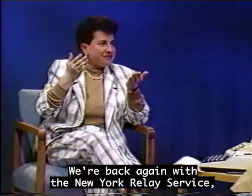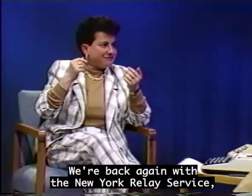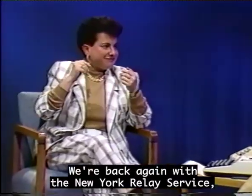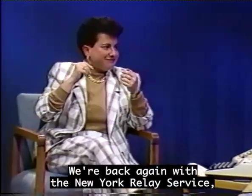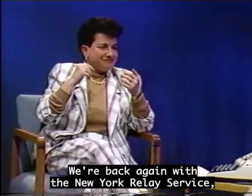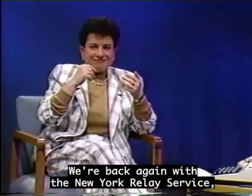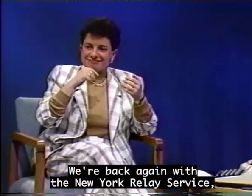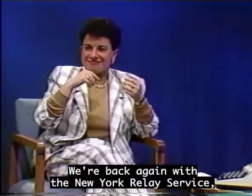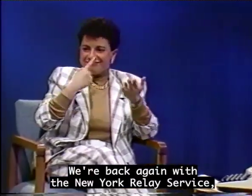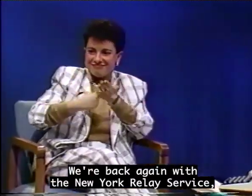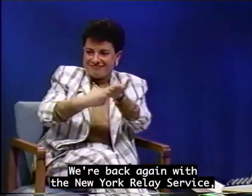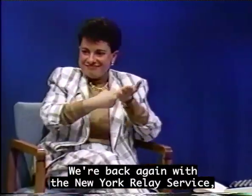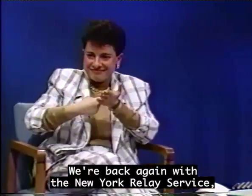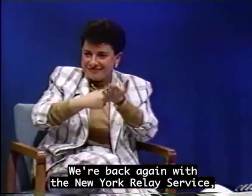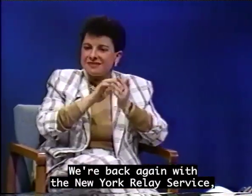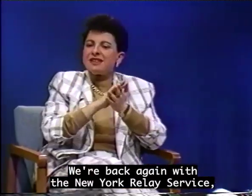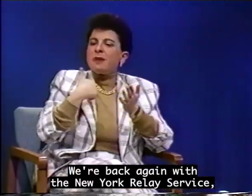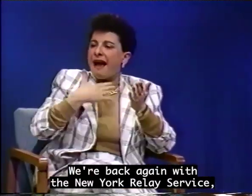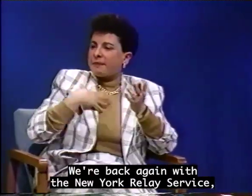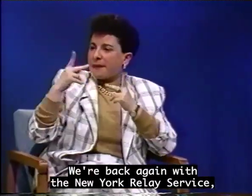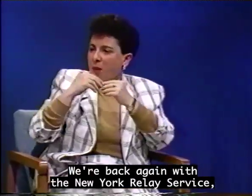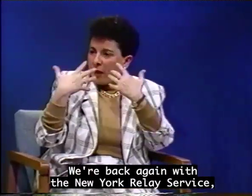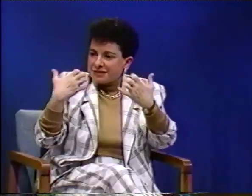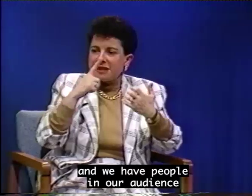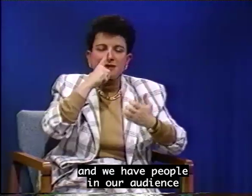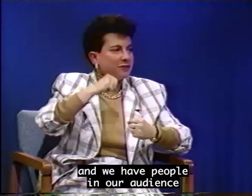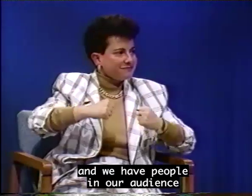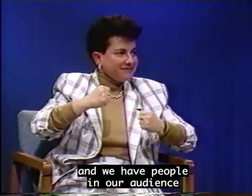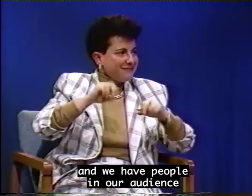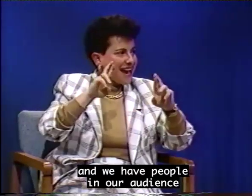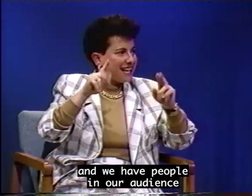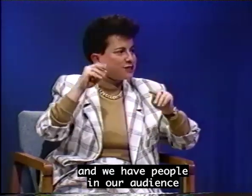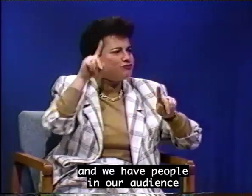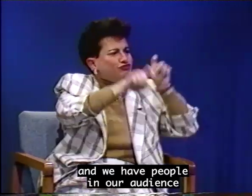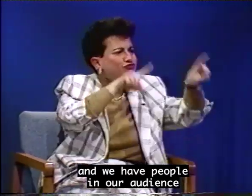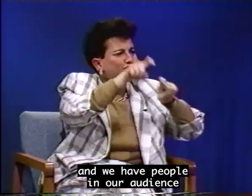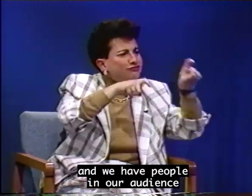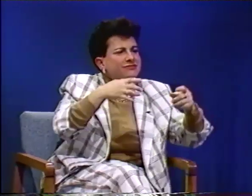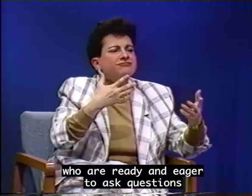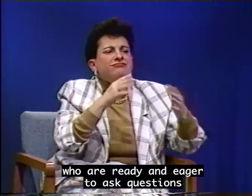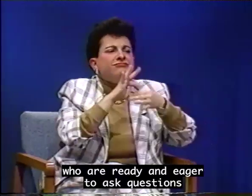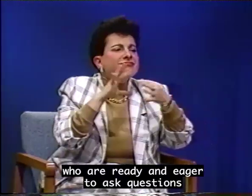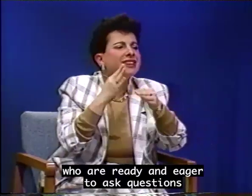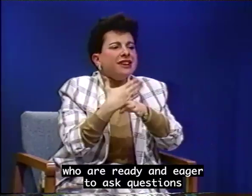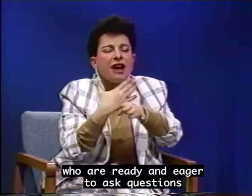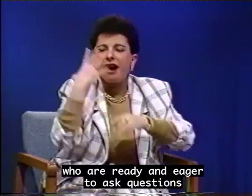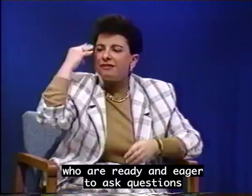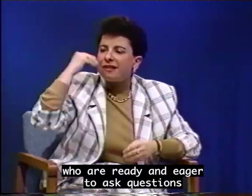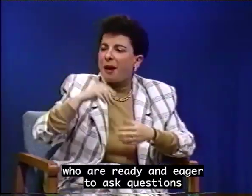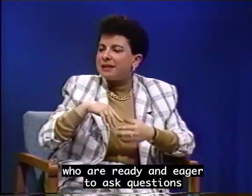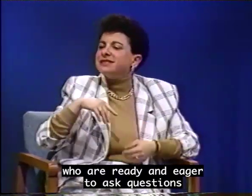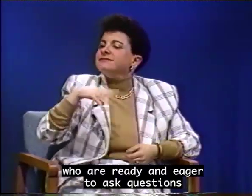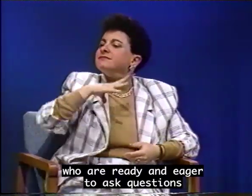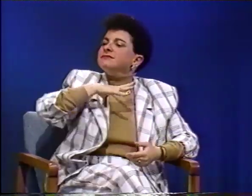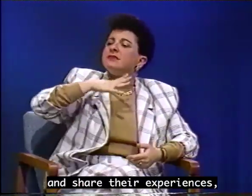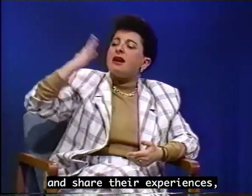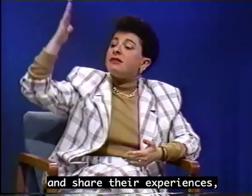We're back again with the New York Relay Service. And we have people in our audience who are ready and eager to ask questions and